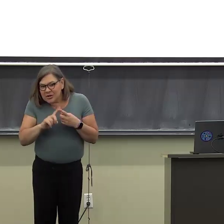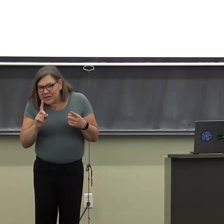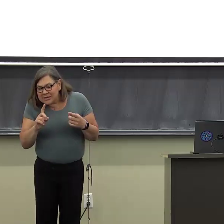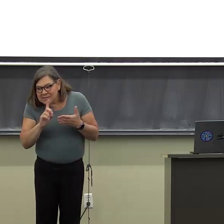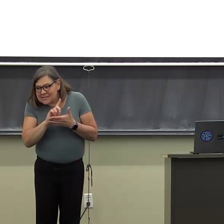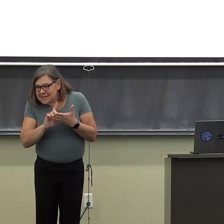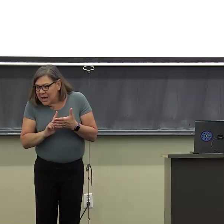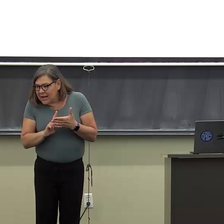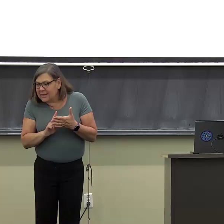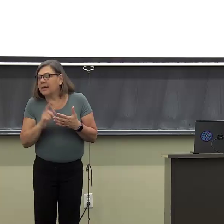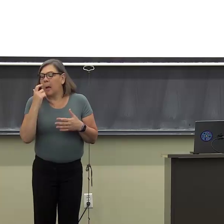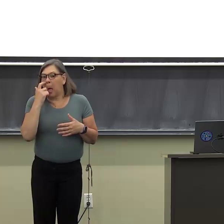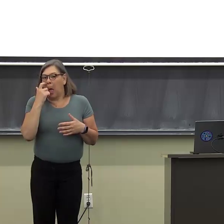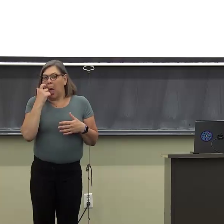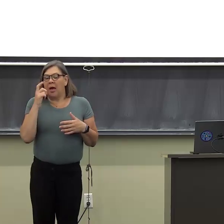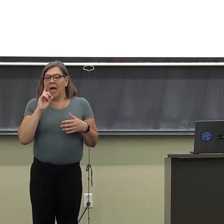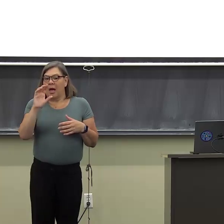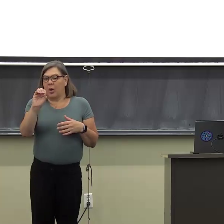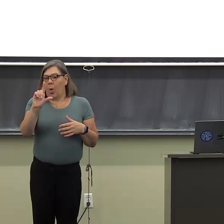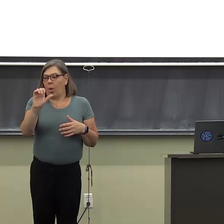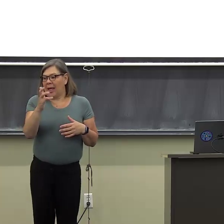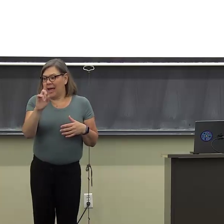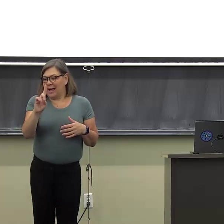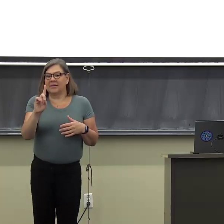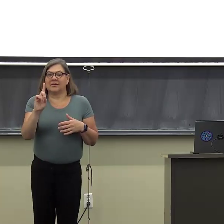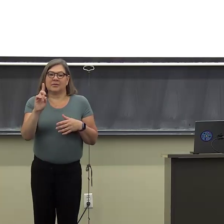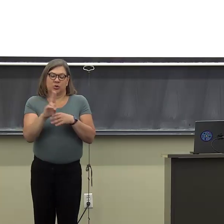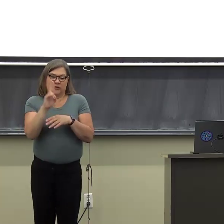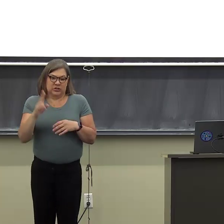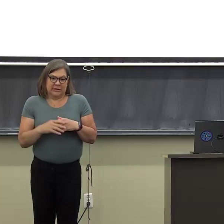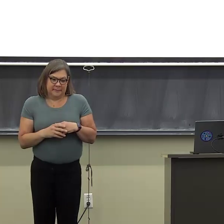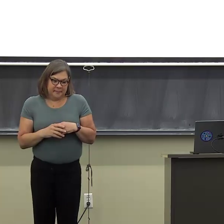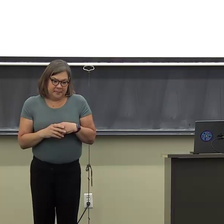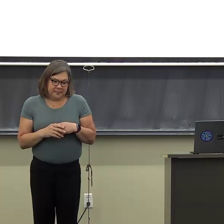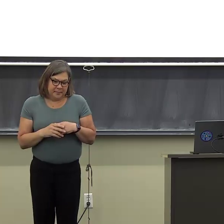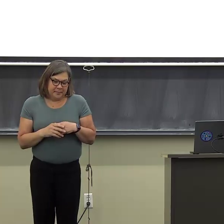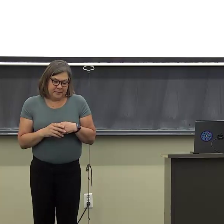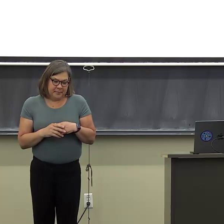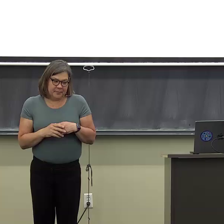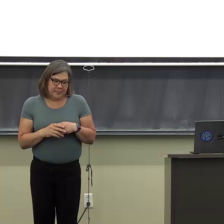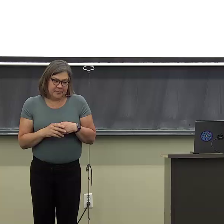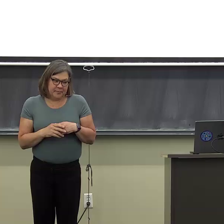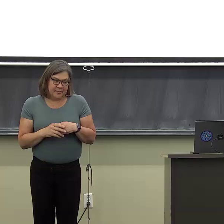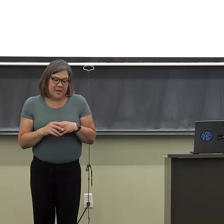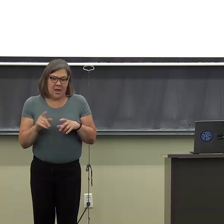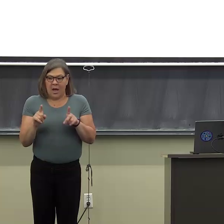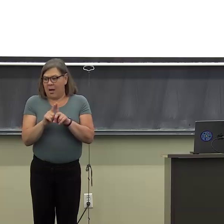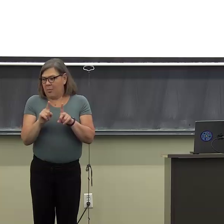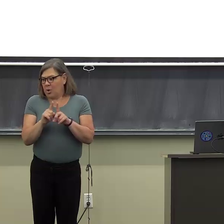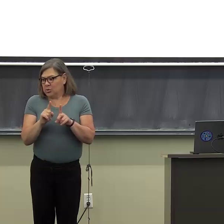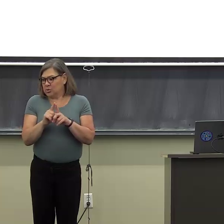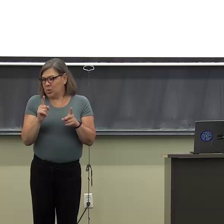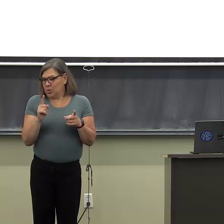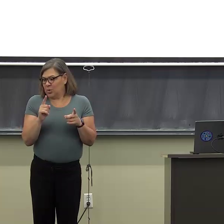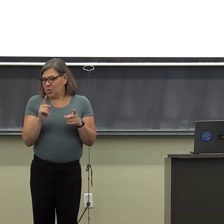innovation at OCAD University. And I'm also a settler and colonizer, and want